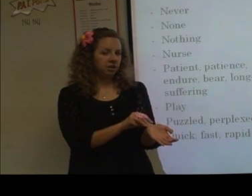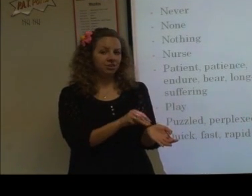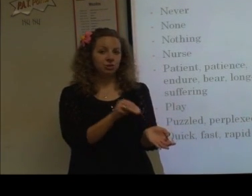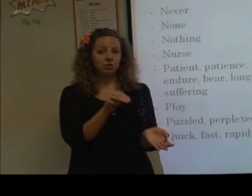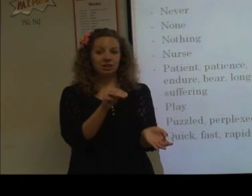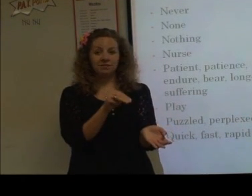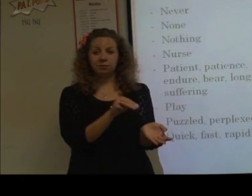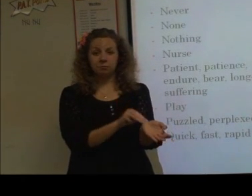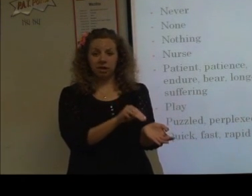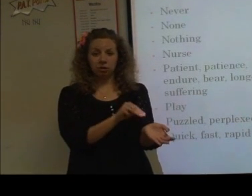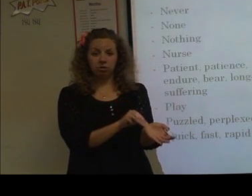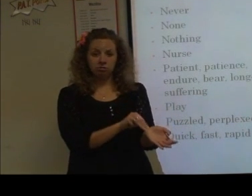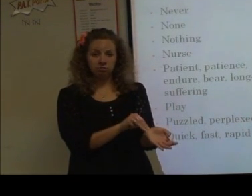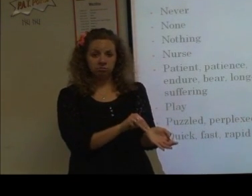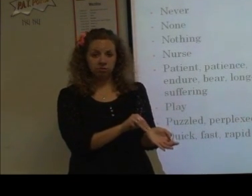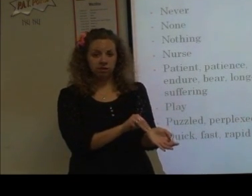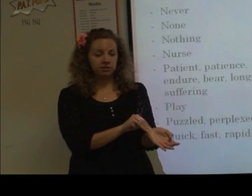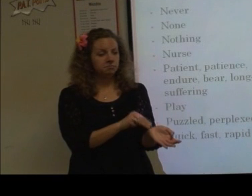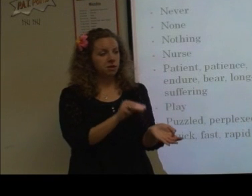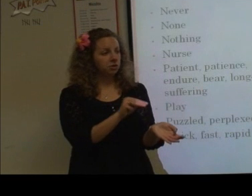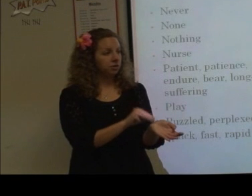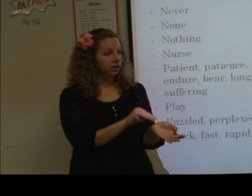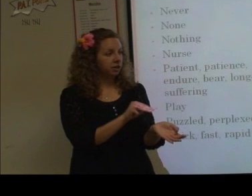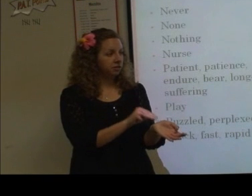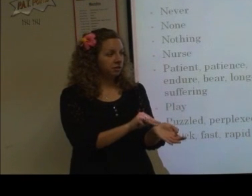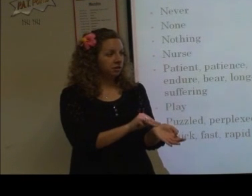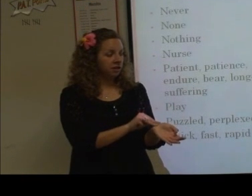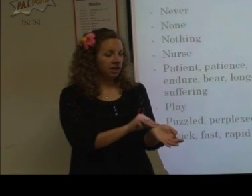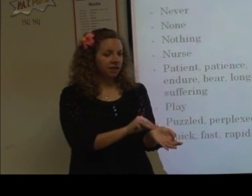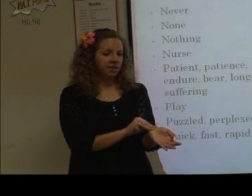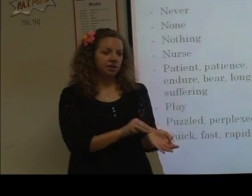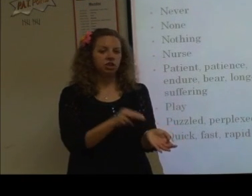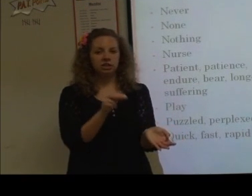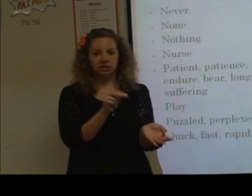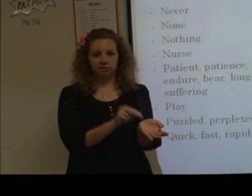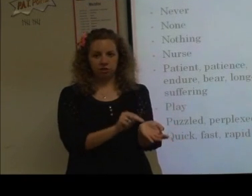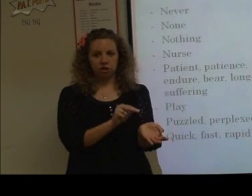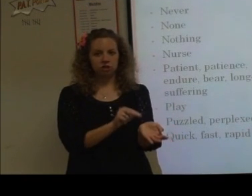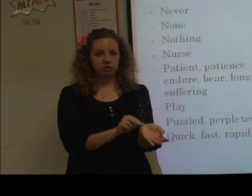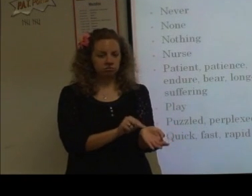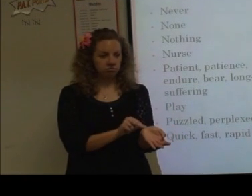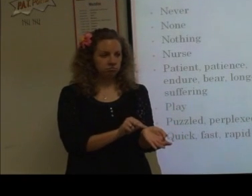There's also in for medical. I see medical here, and then in for nurse.